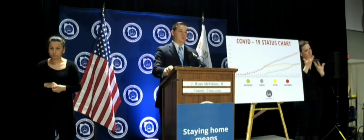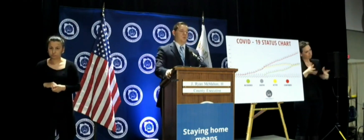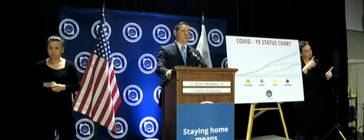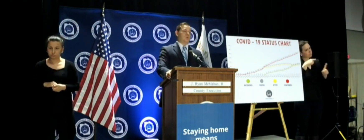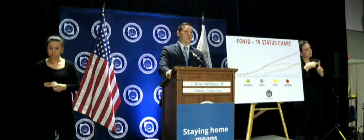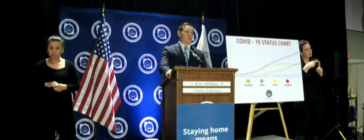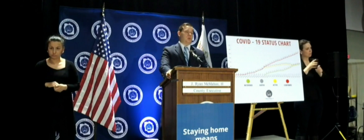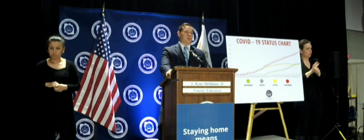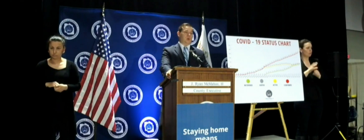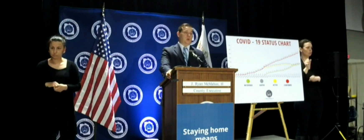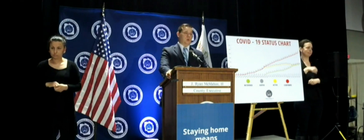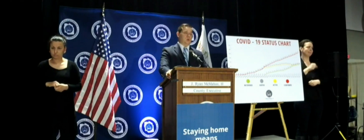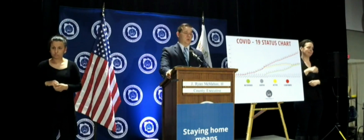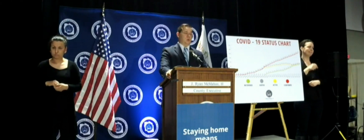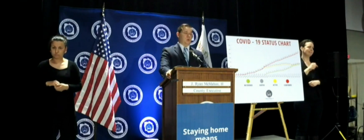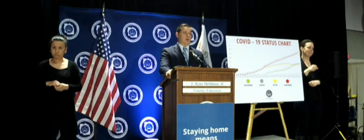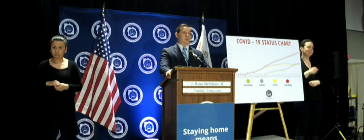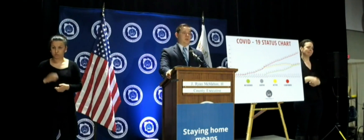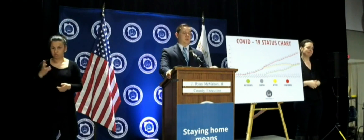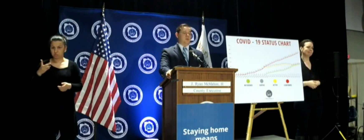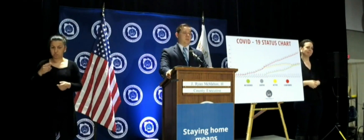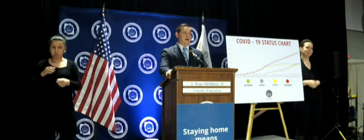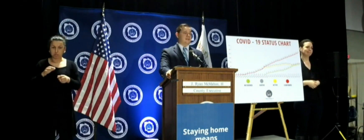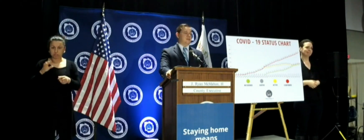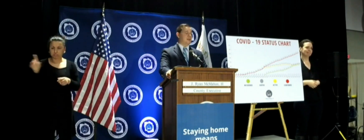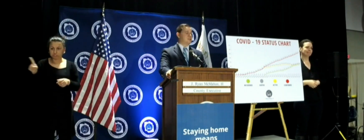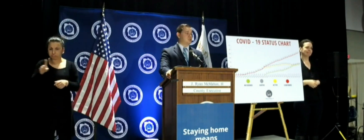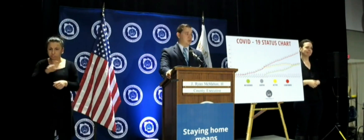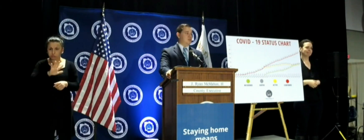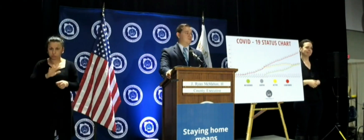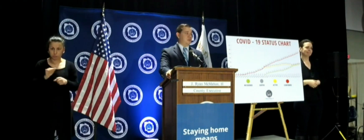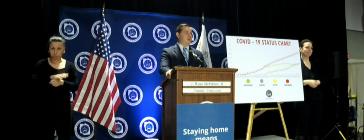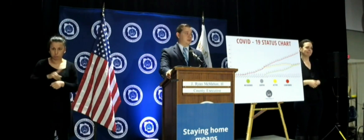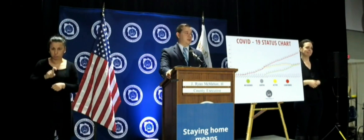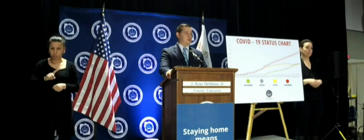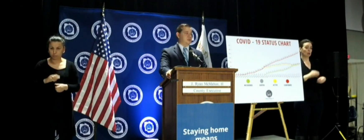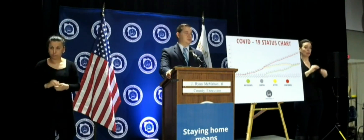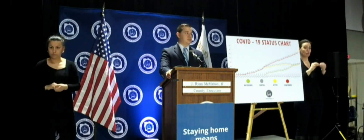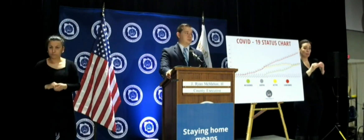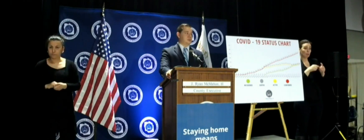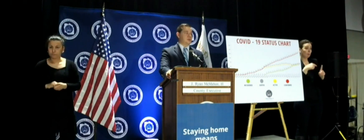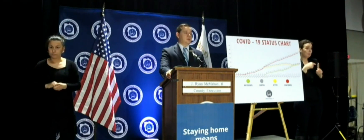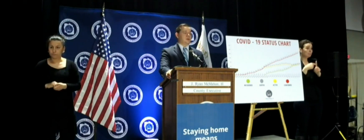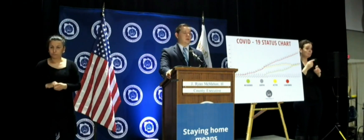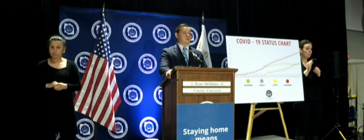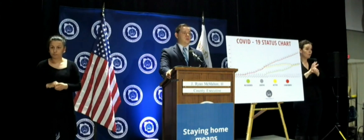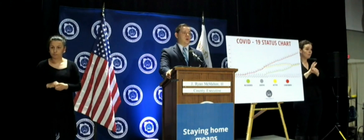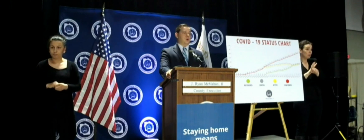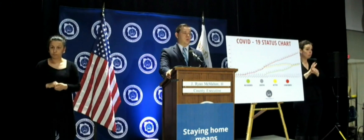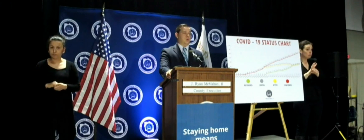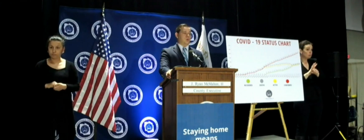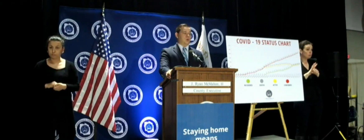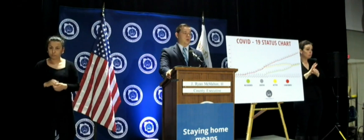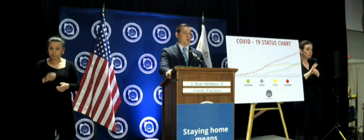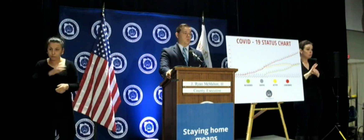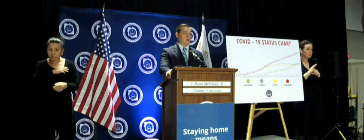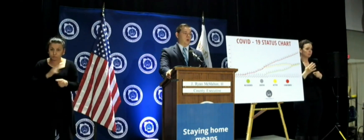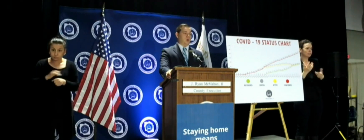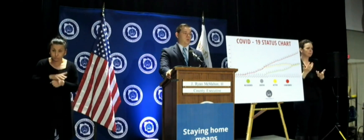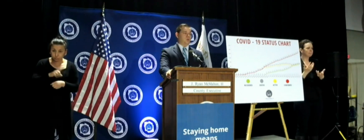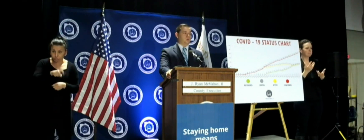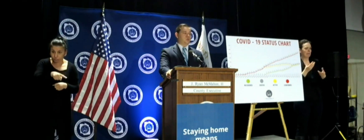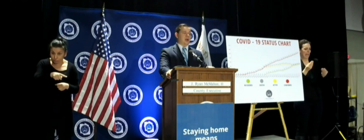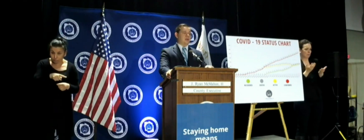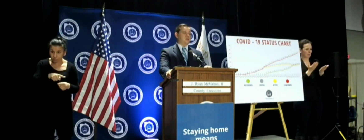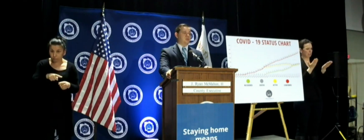numbers, they're with positive cases, you get affiliated cases, and so